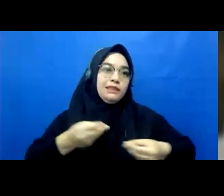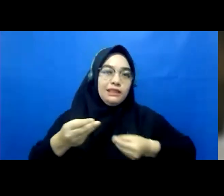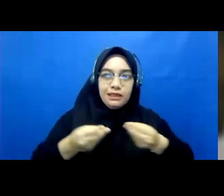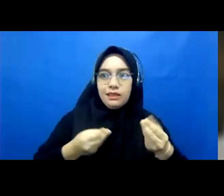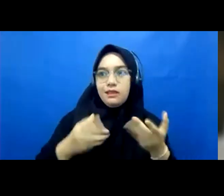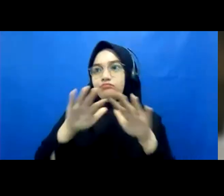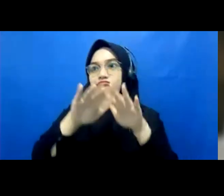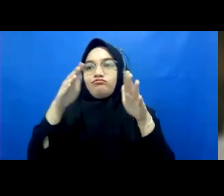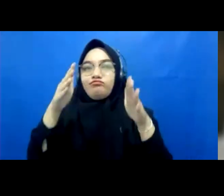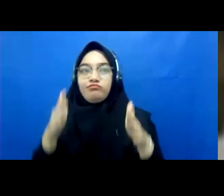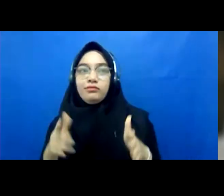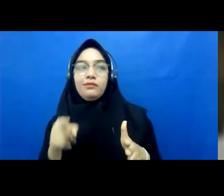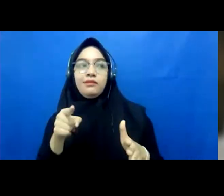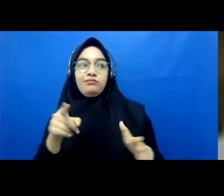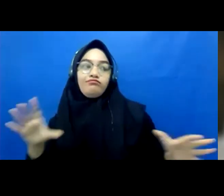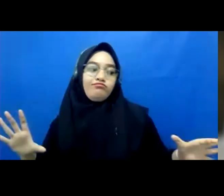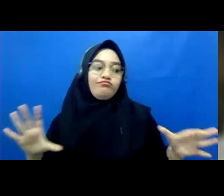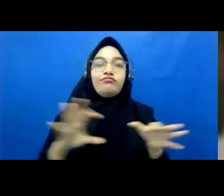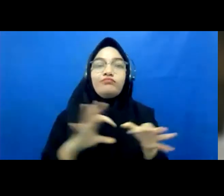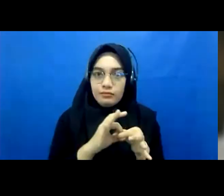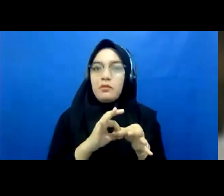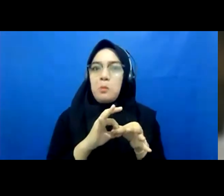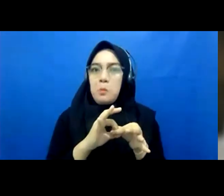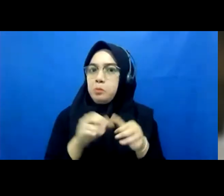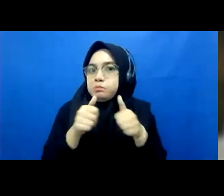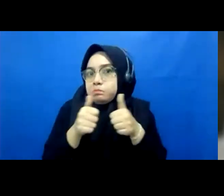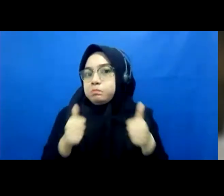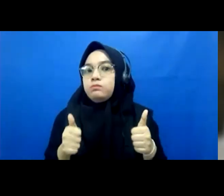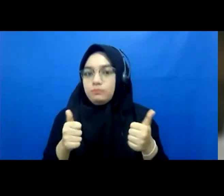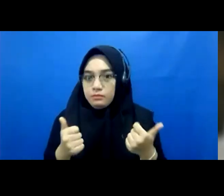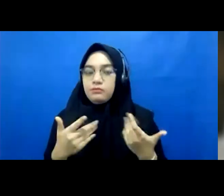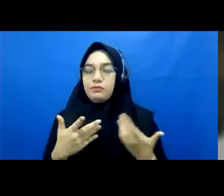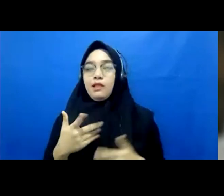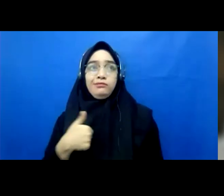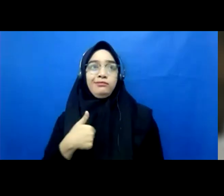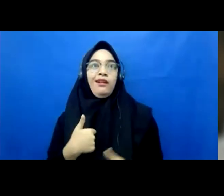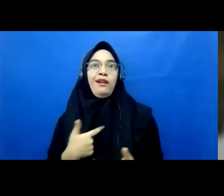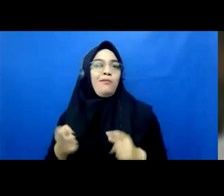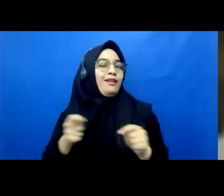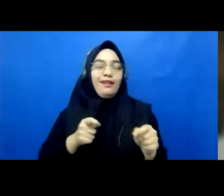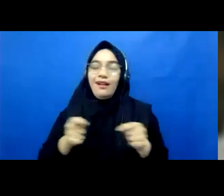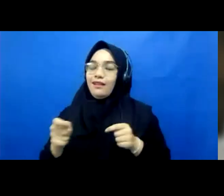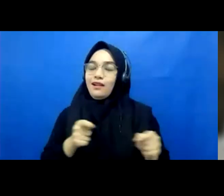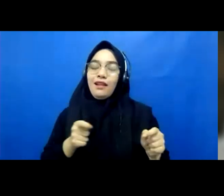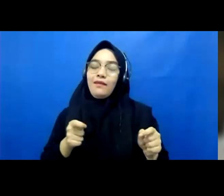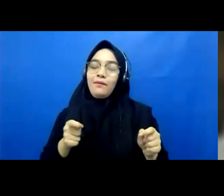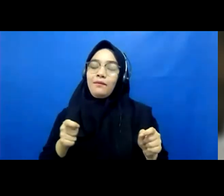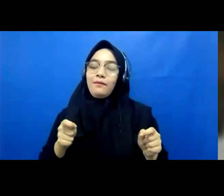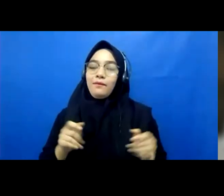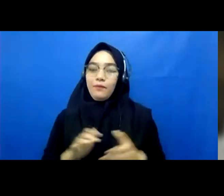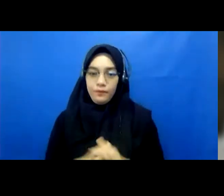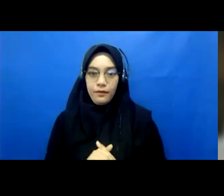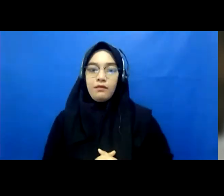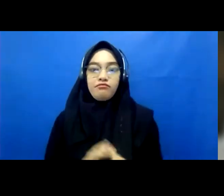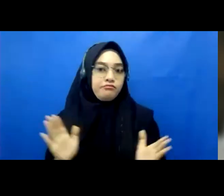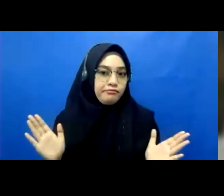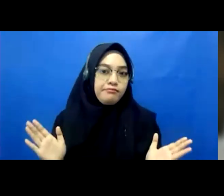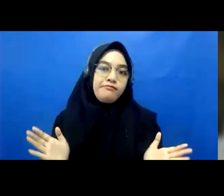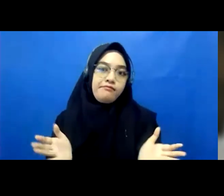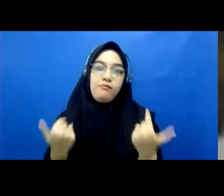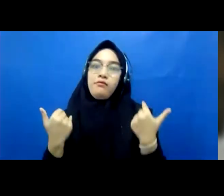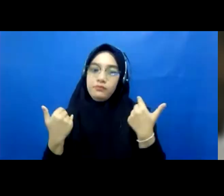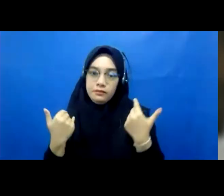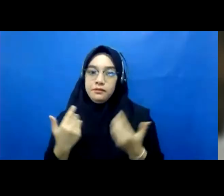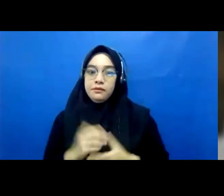joining us this afternoon, you know, as the moderator, I would say, come on board if you have not. The need is